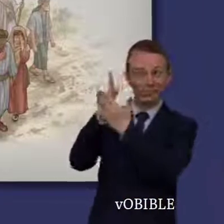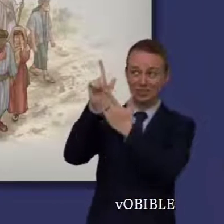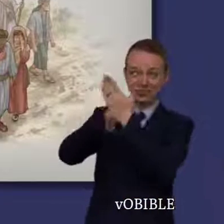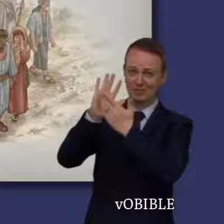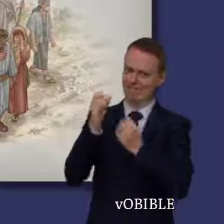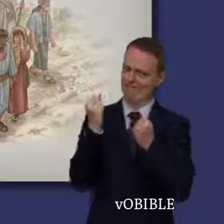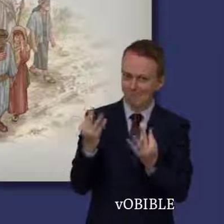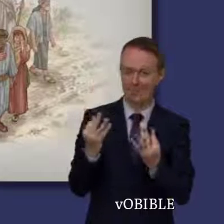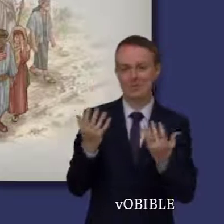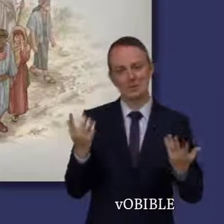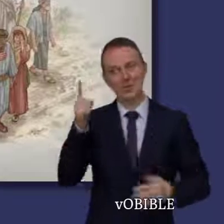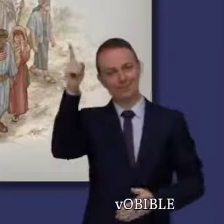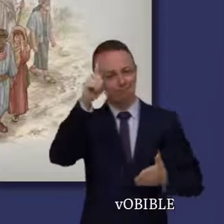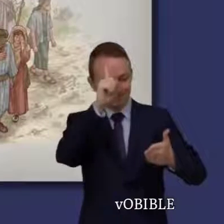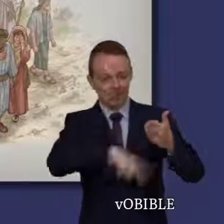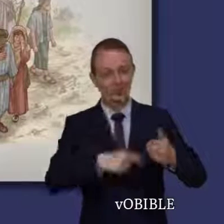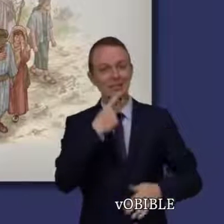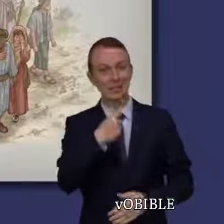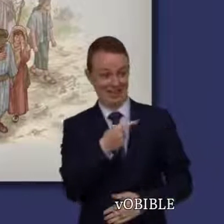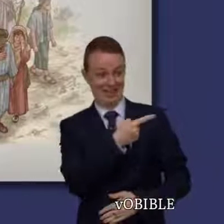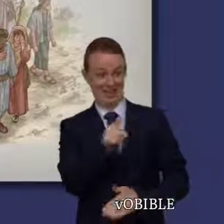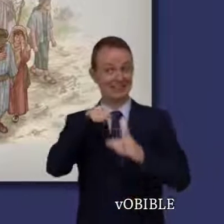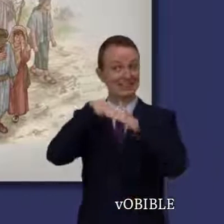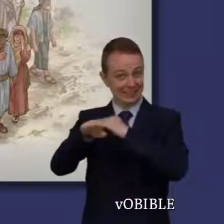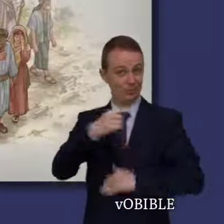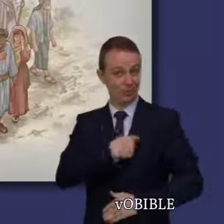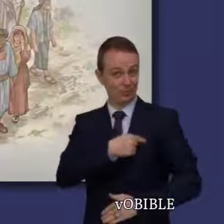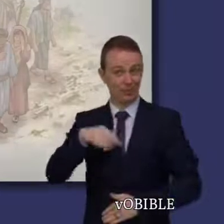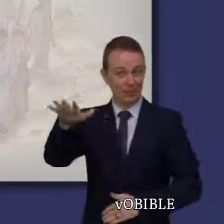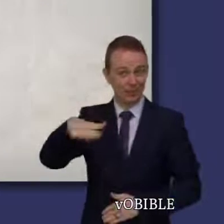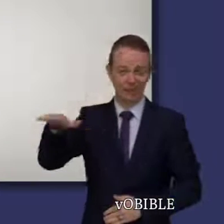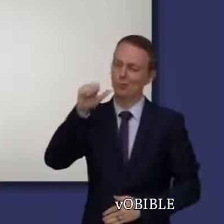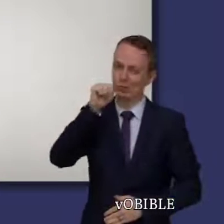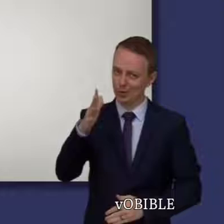in the wilderness for 40 years until that generation has died.